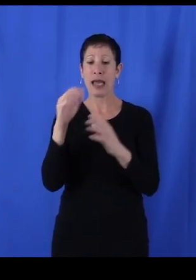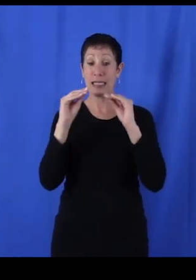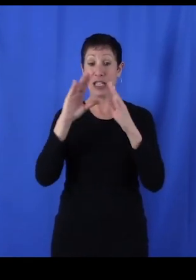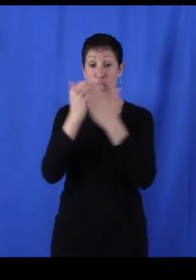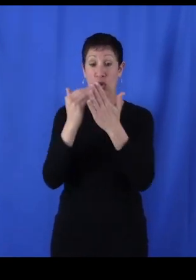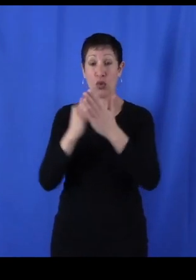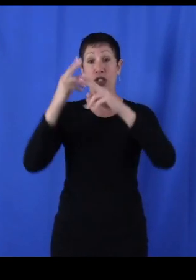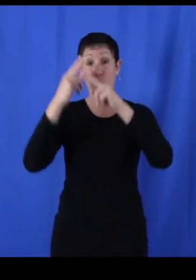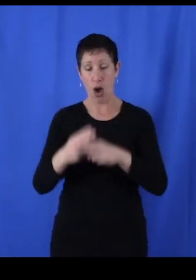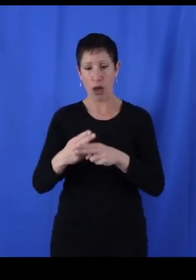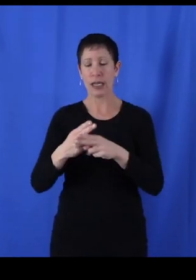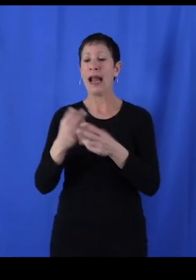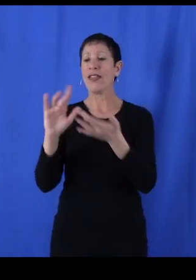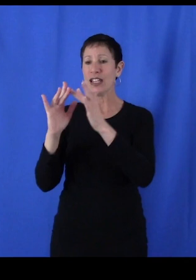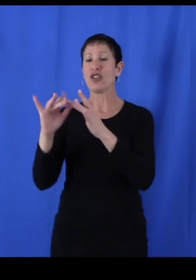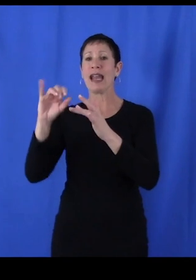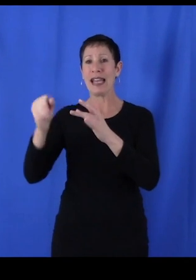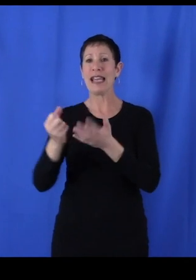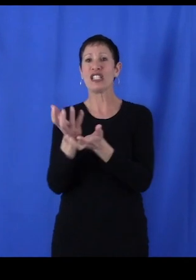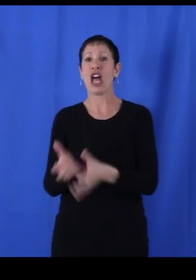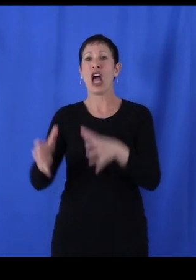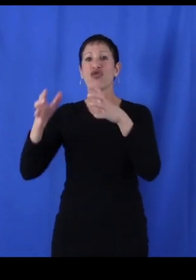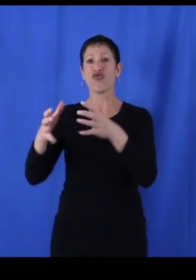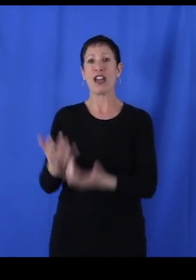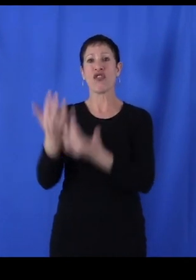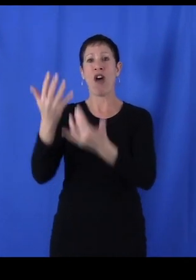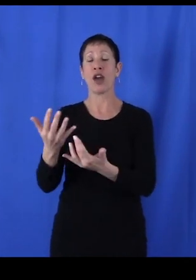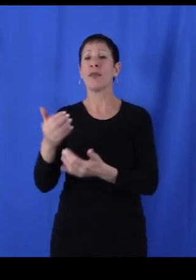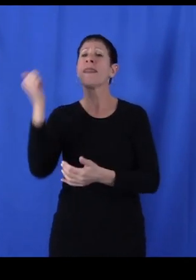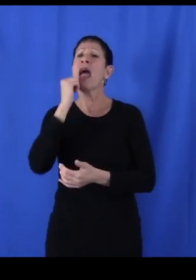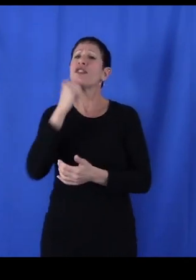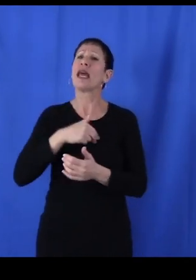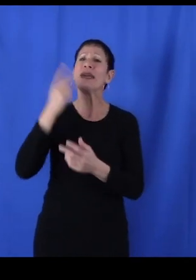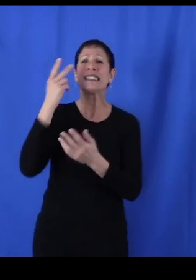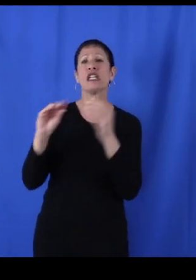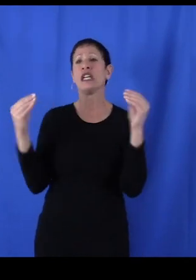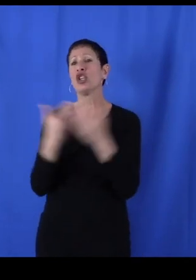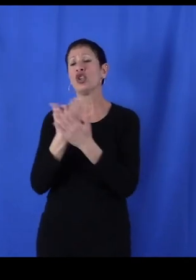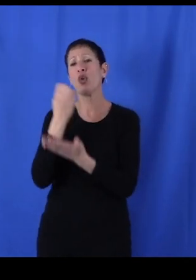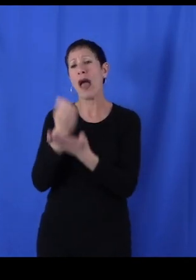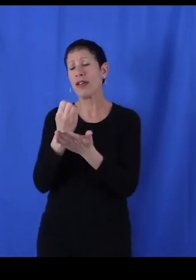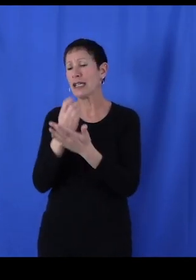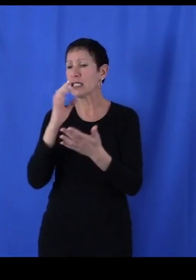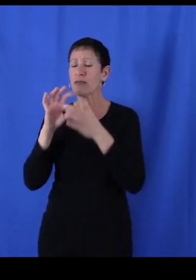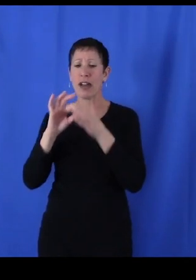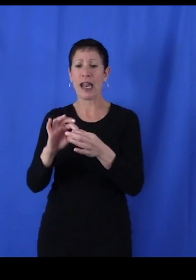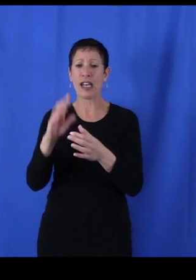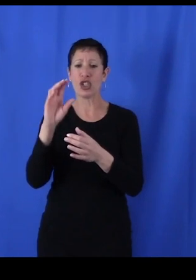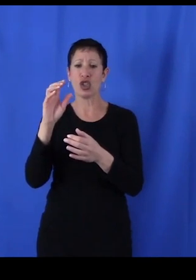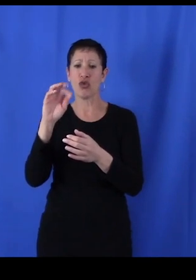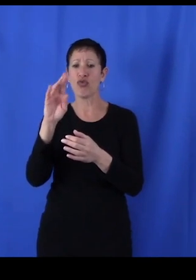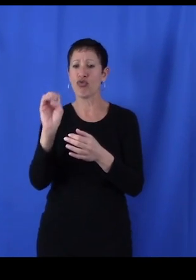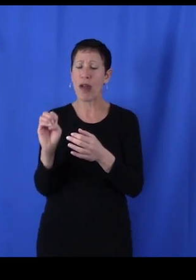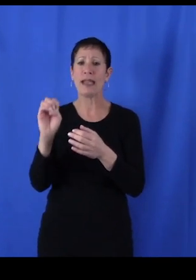So every day, we're faced with new evidence of racist and discriminatory algorithms. So consider ProPublica